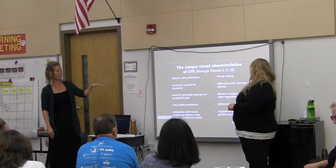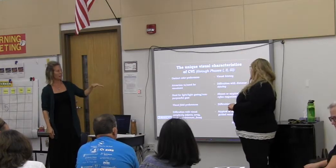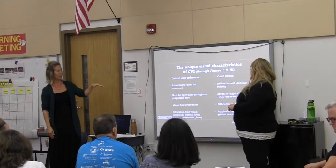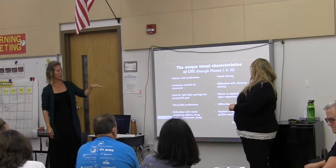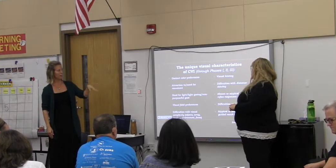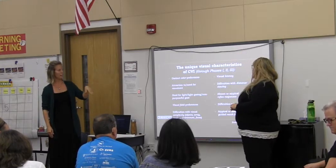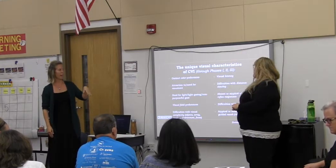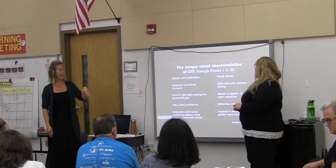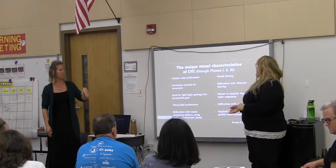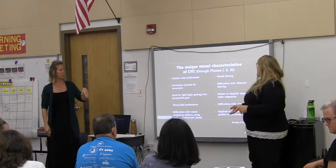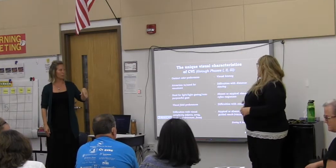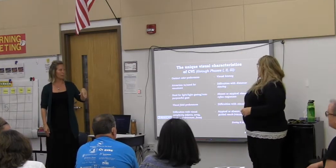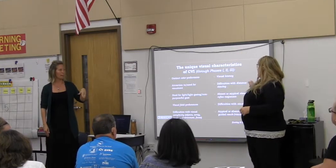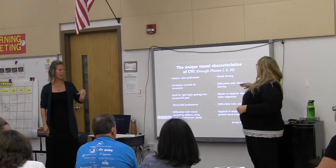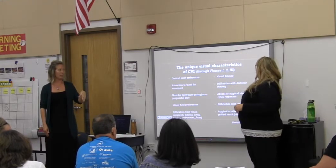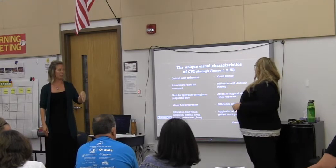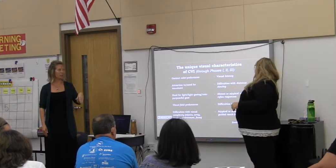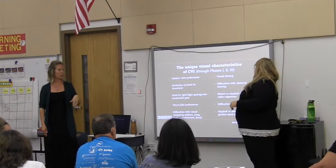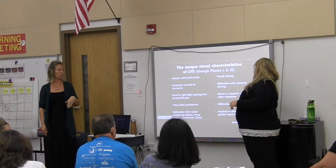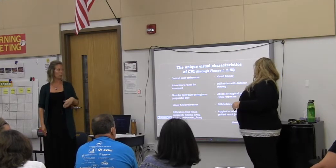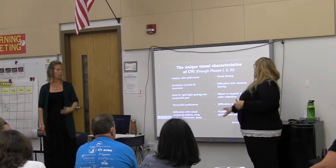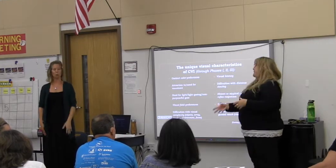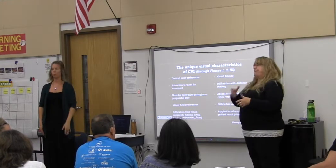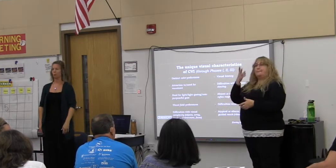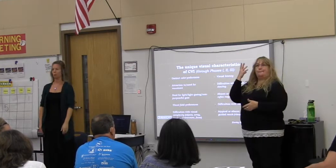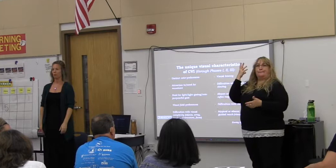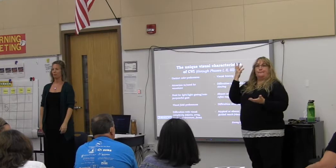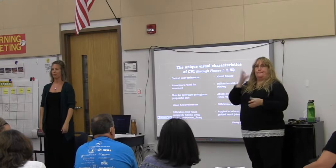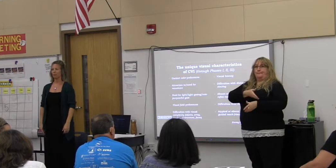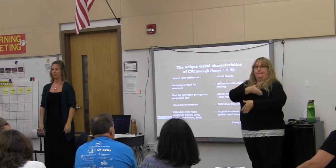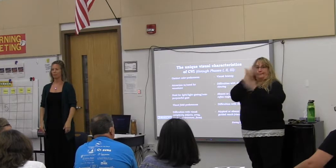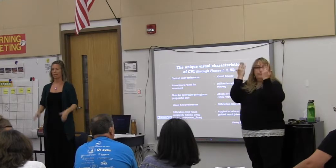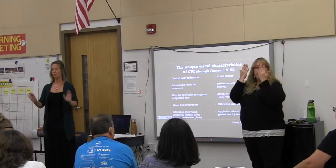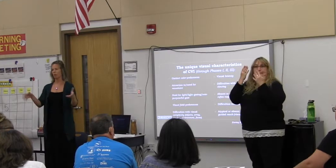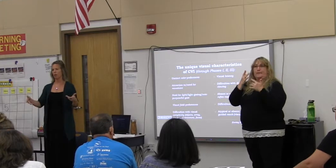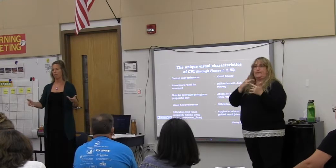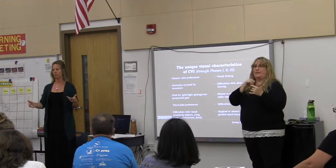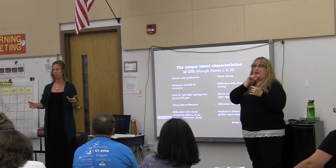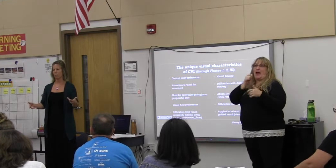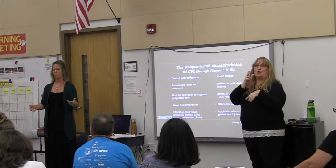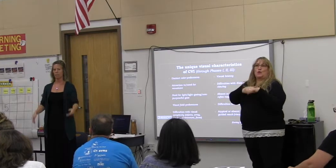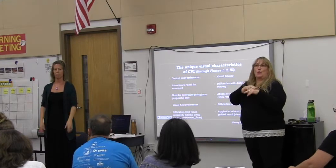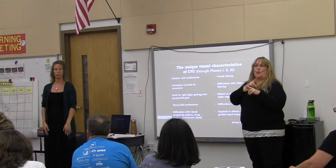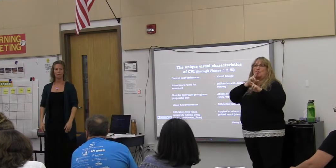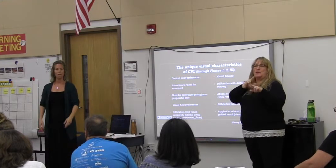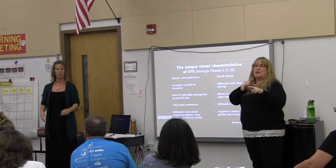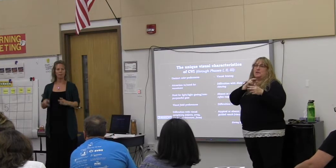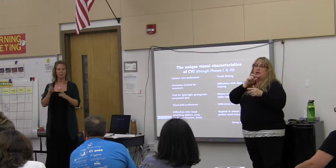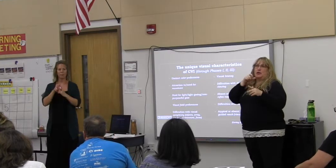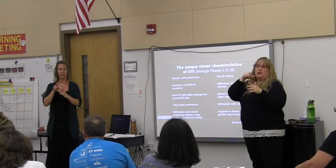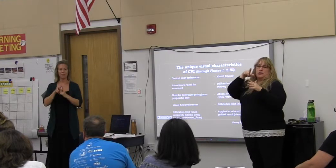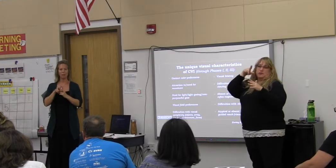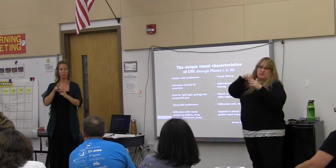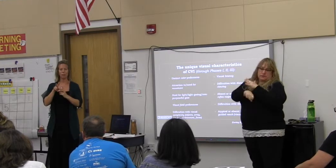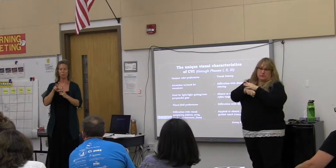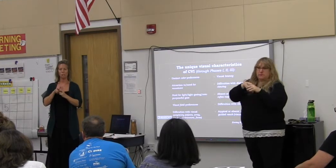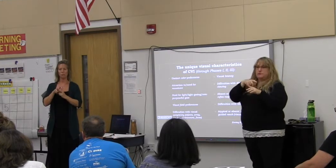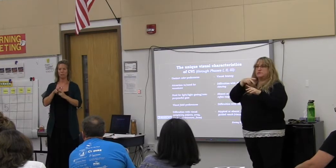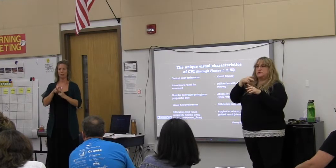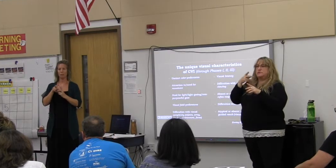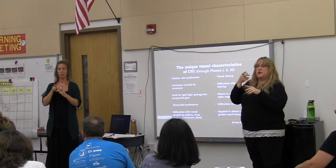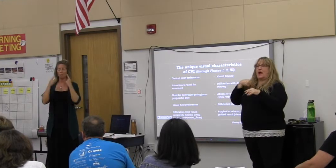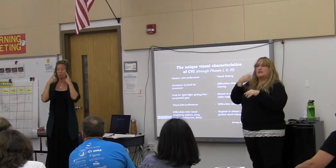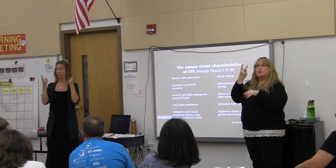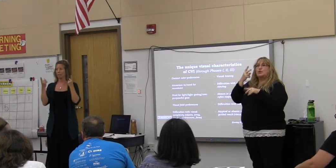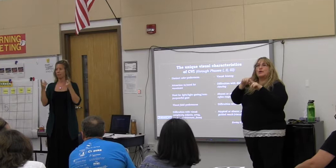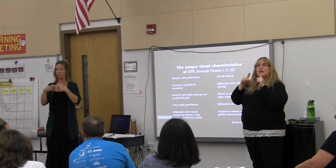Our next area is an absent or atypical visual reflex, and I won't go into depth on this, but basically we have two